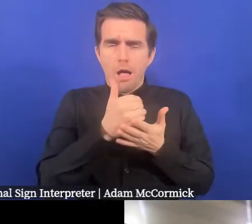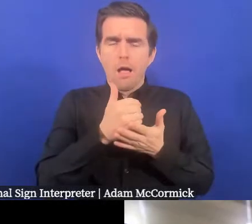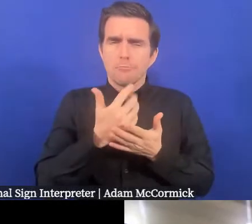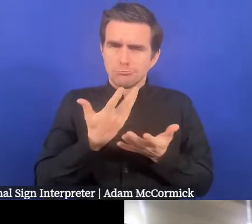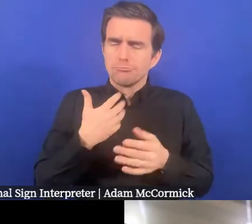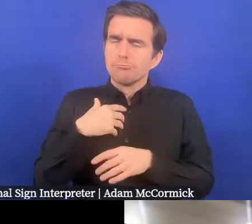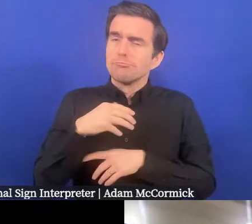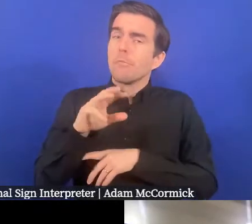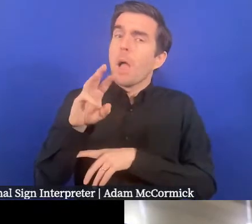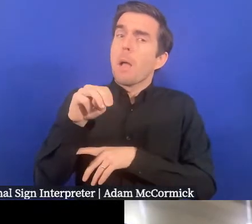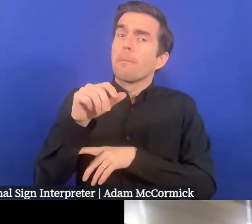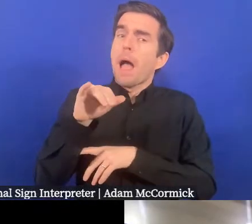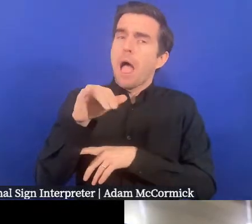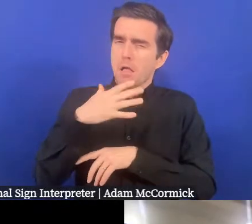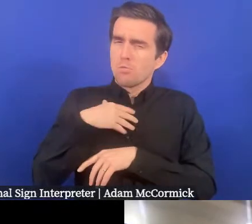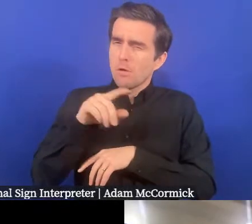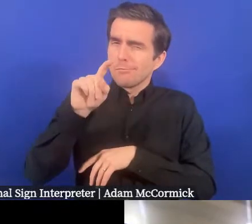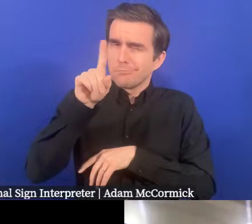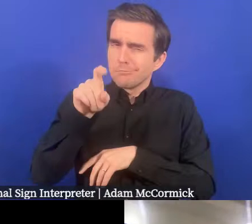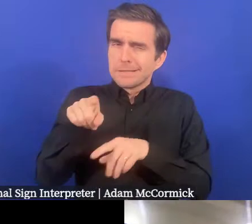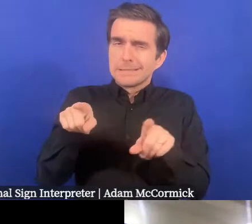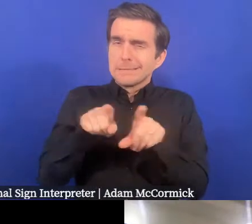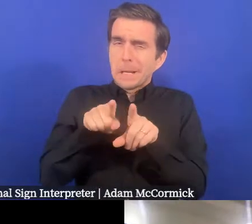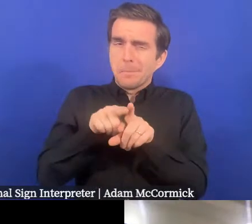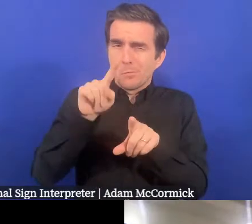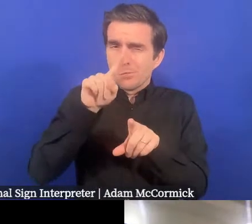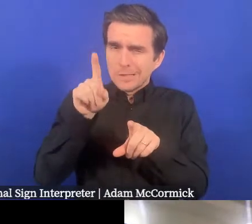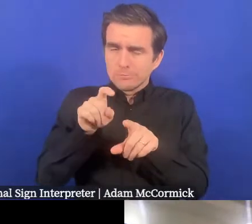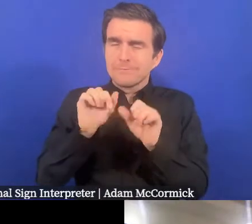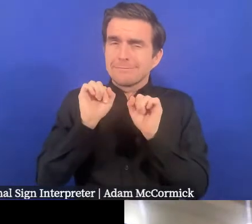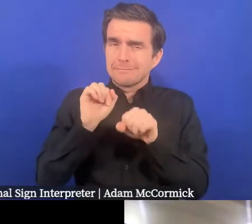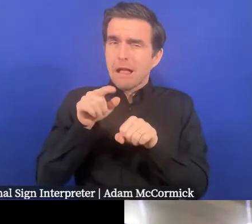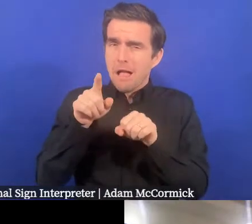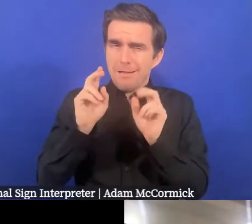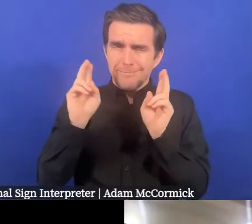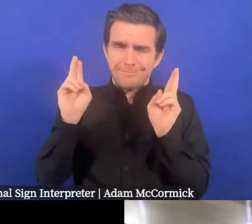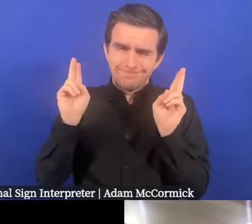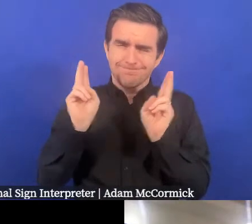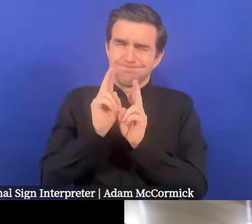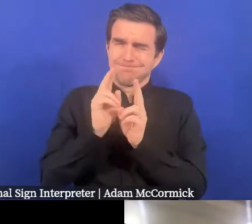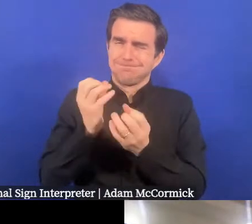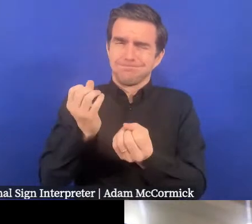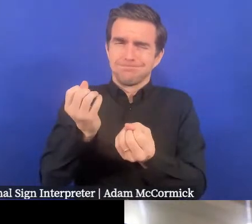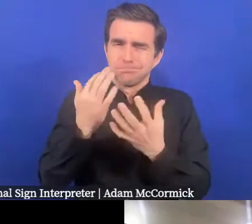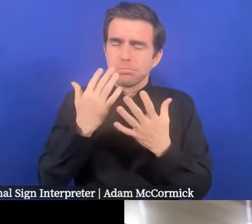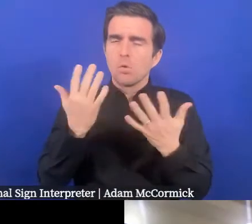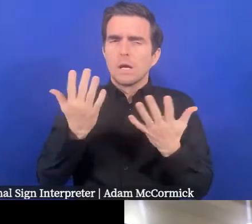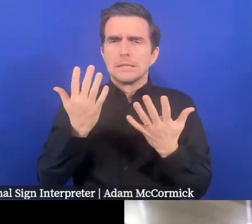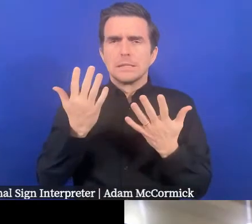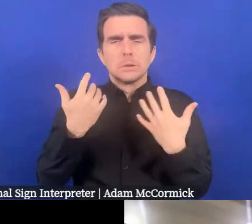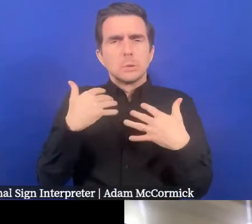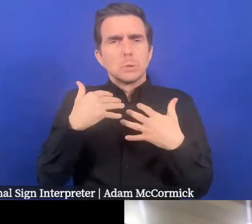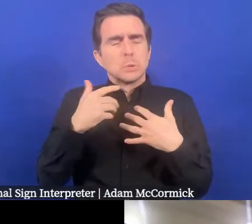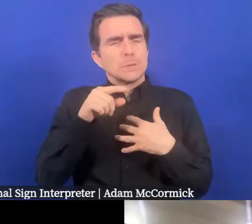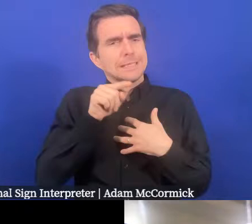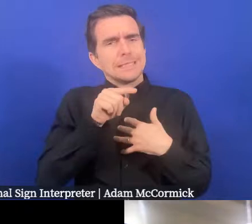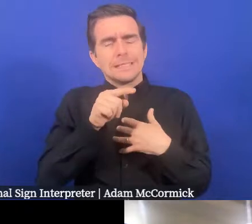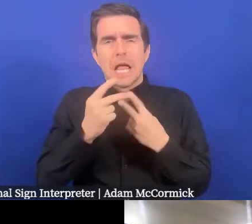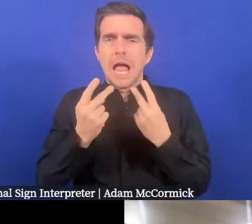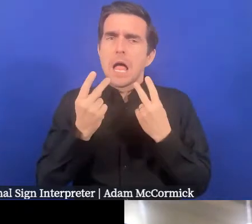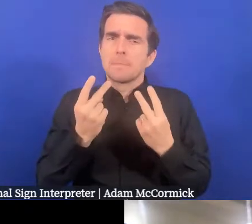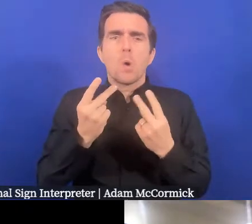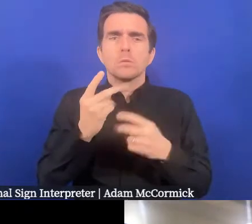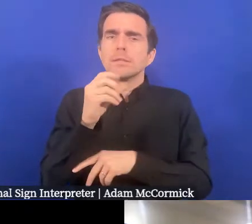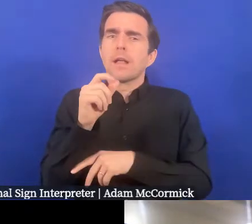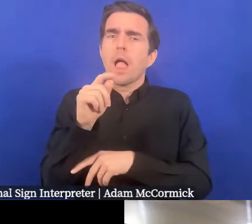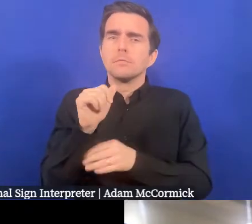from a colleague about whether you've done any collaboration with the worked at all with the African Union. I believe we